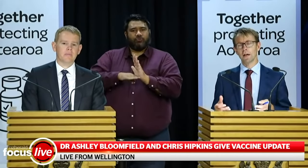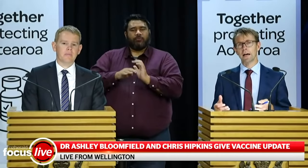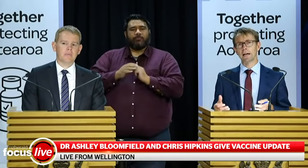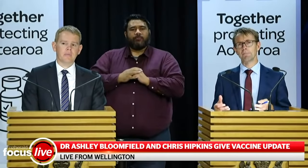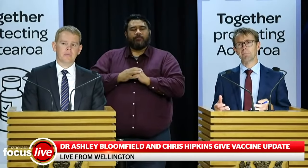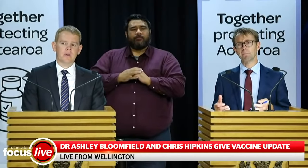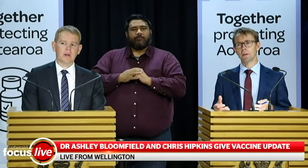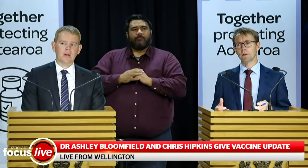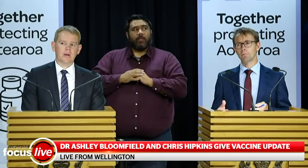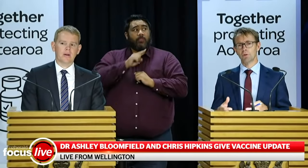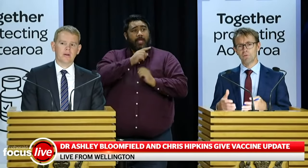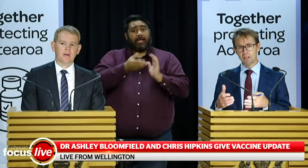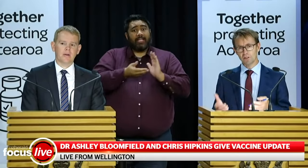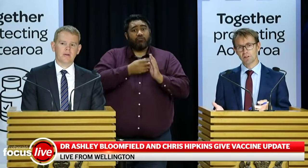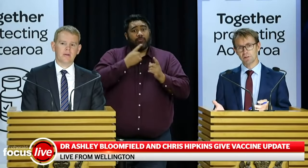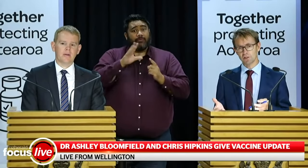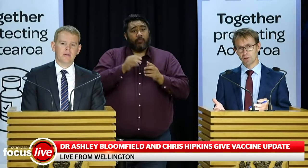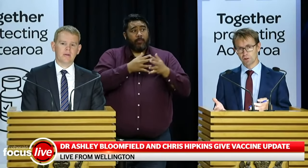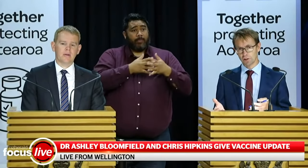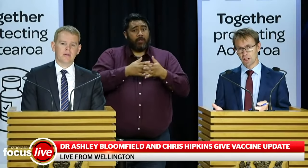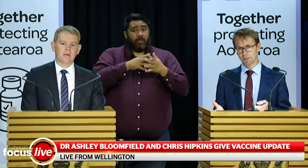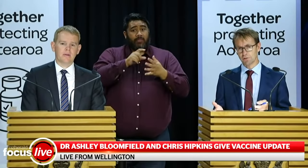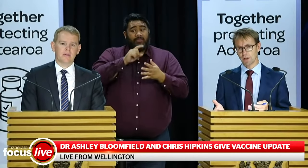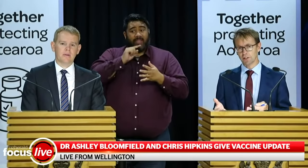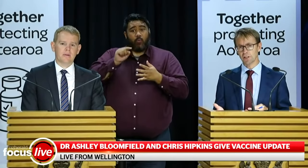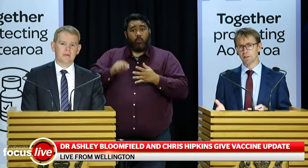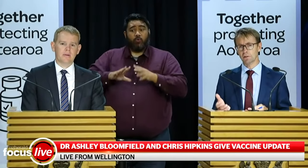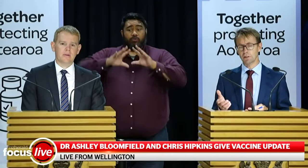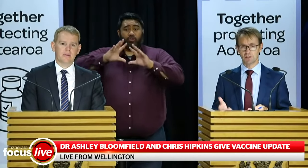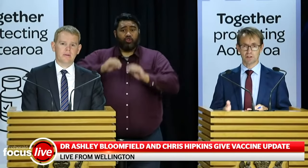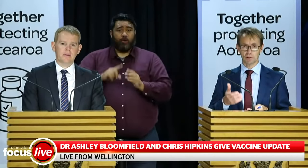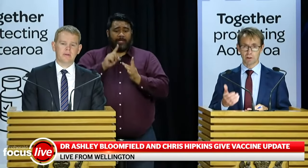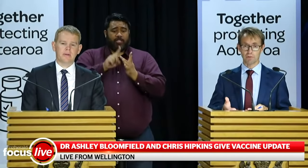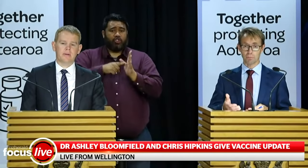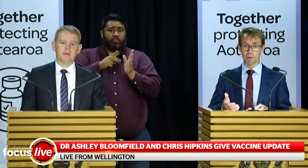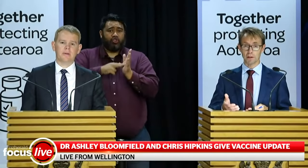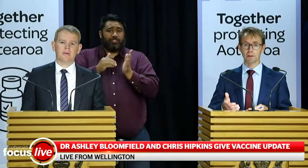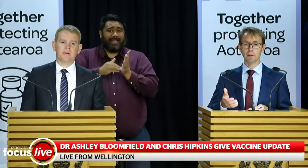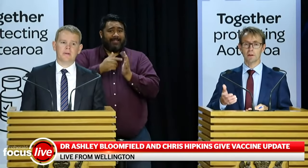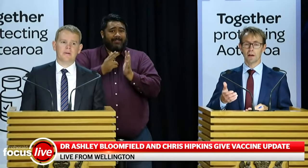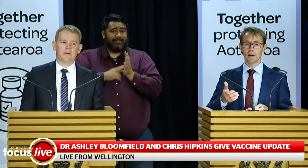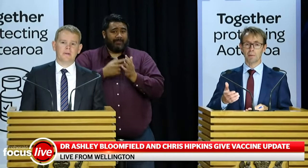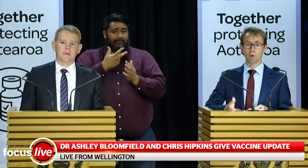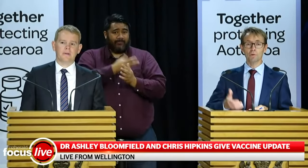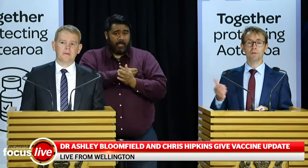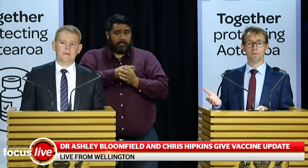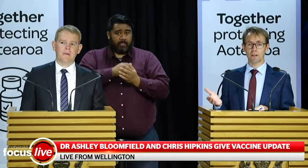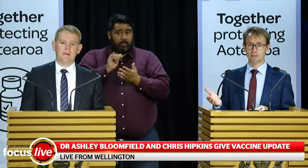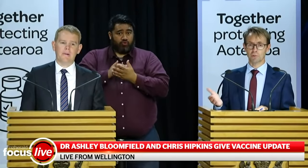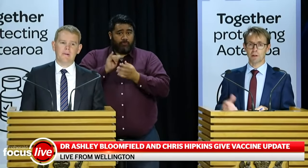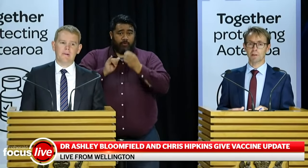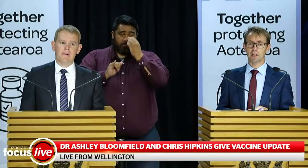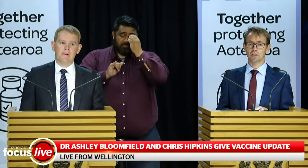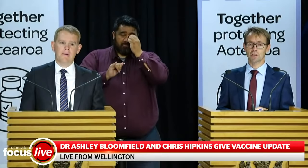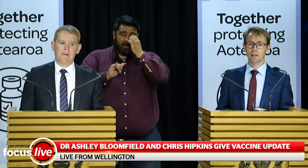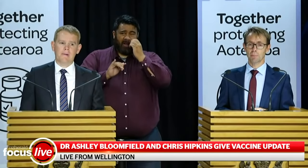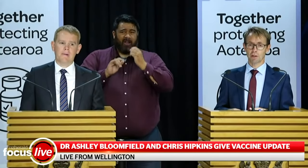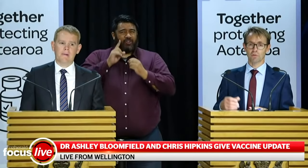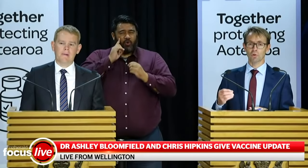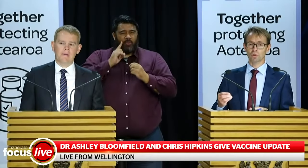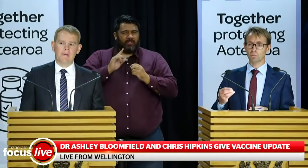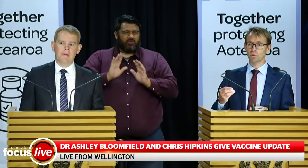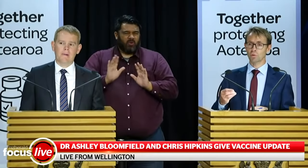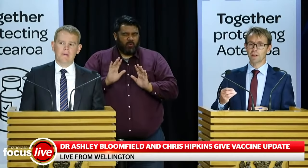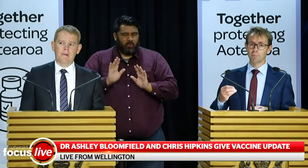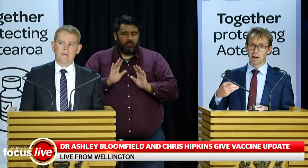will prevent the Janssen vaccine necessarily from being approved, if that's the recommendation, but